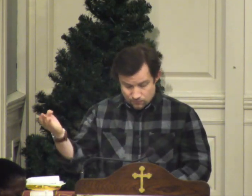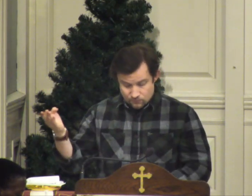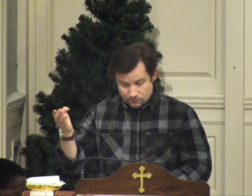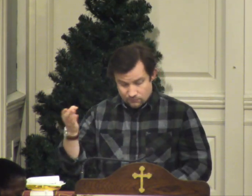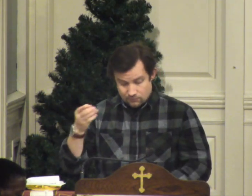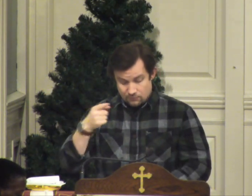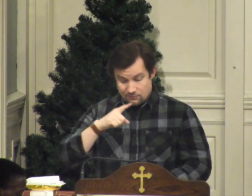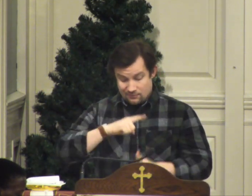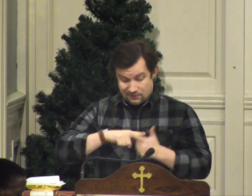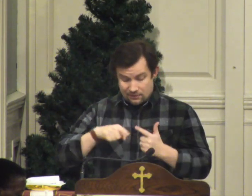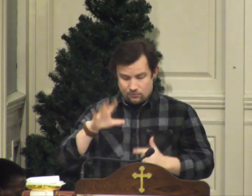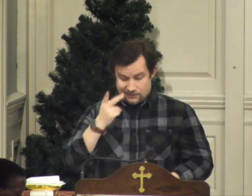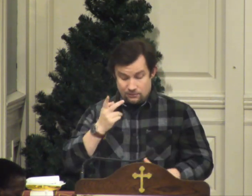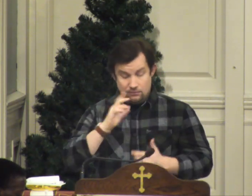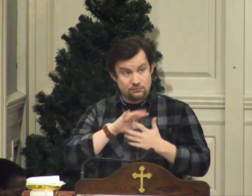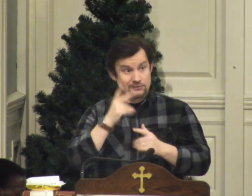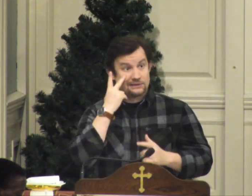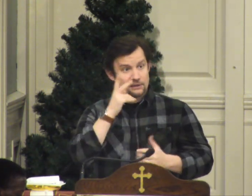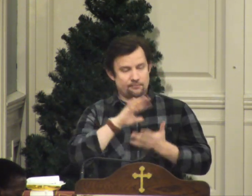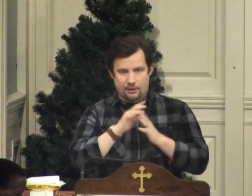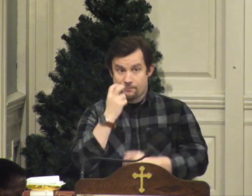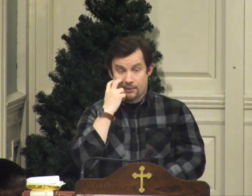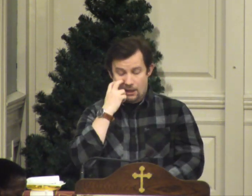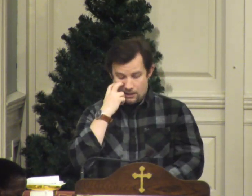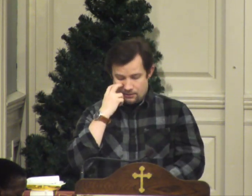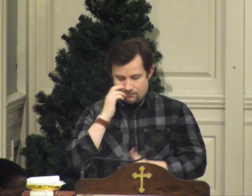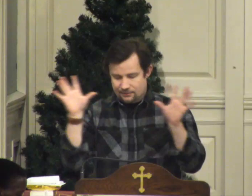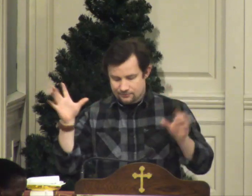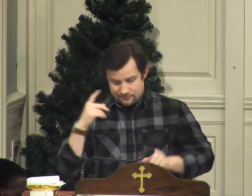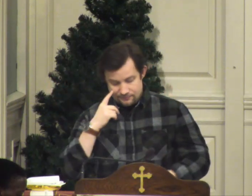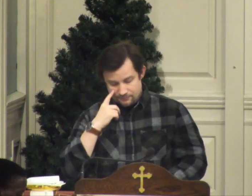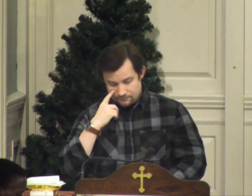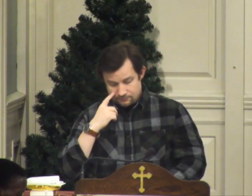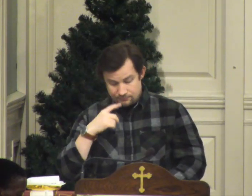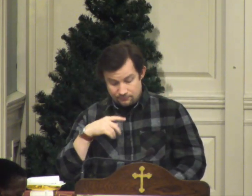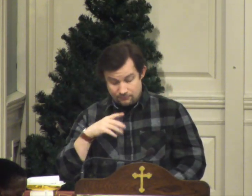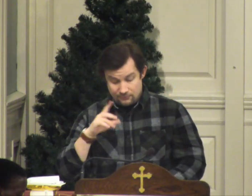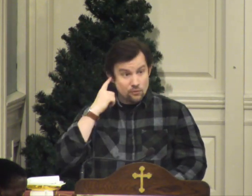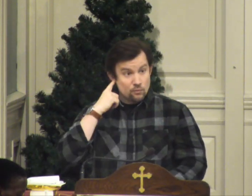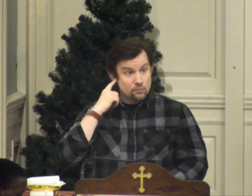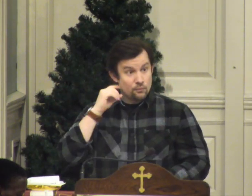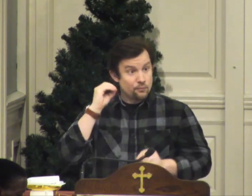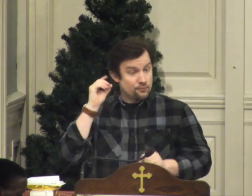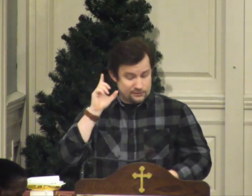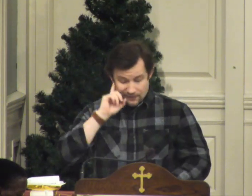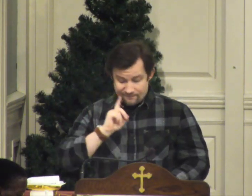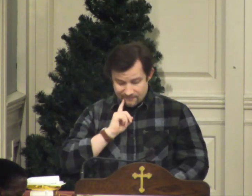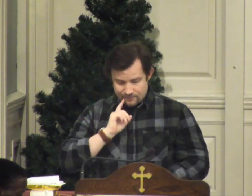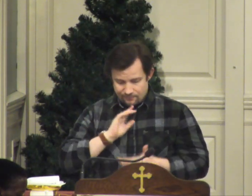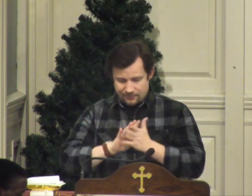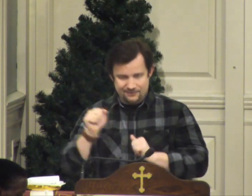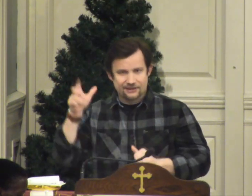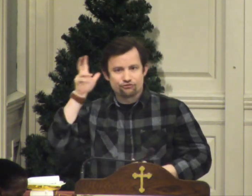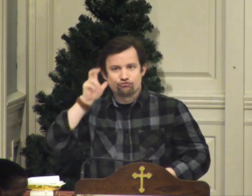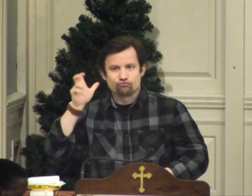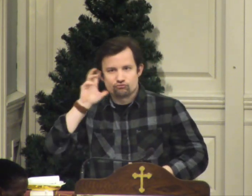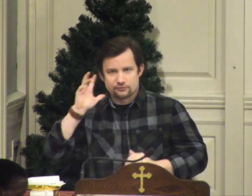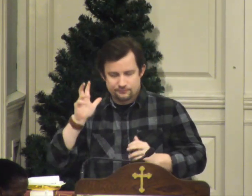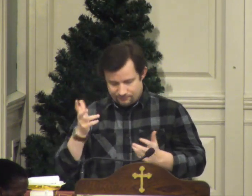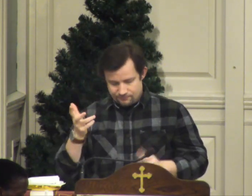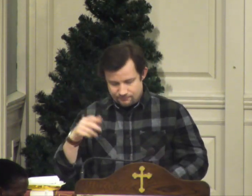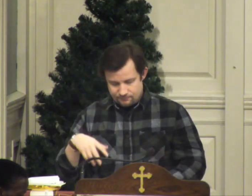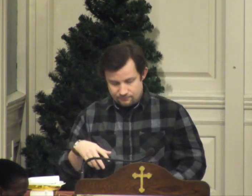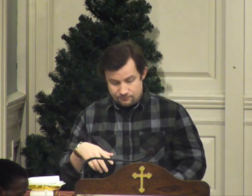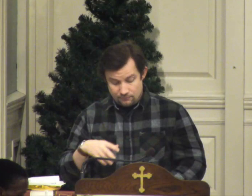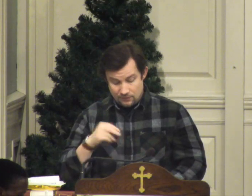Then will the eyes of the blind be opened, the ears of the deaf be cleared. Then will